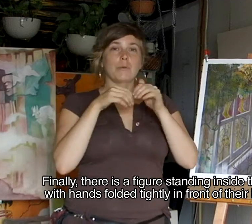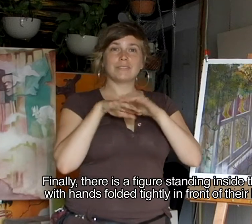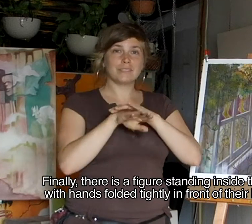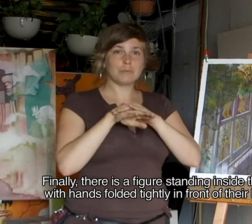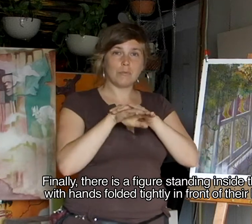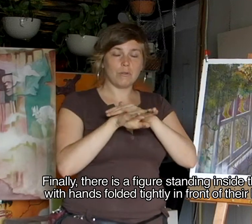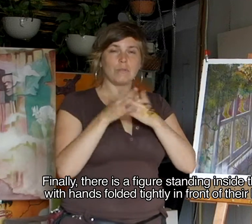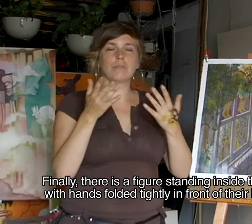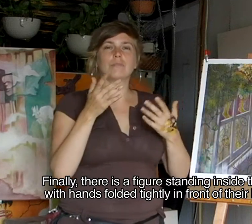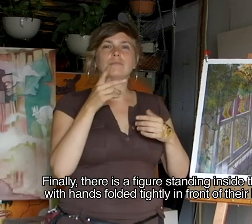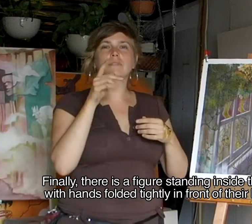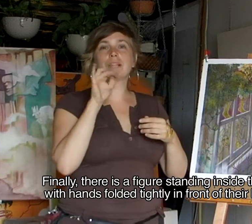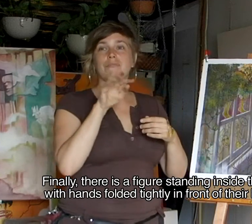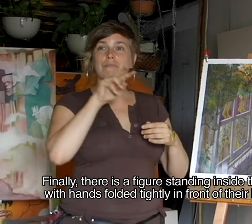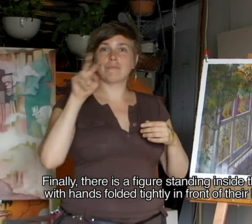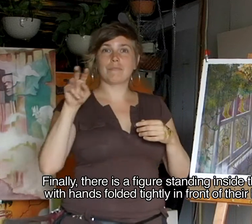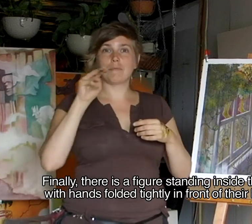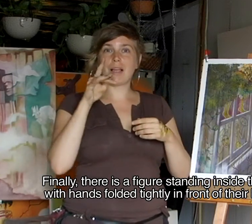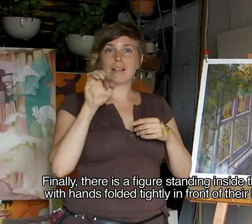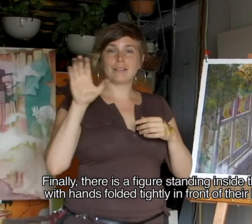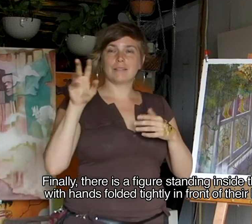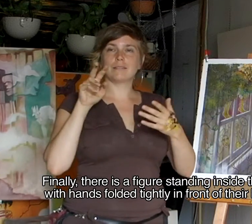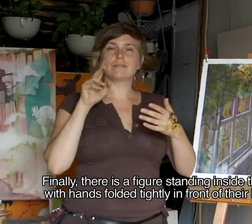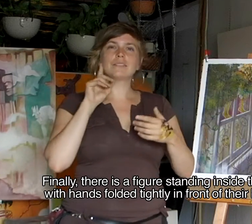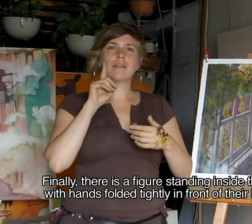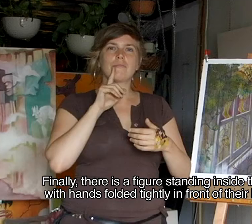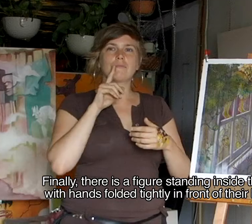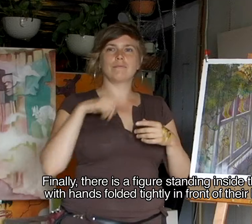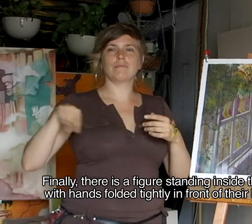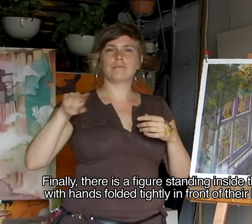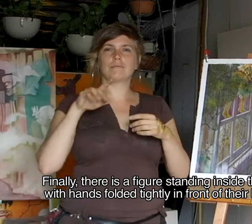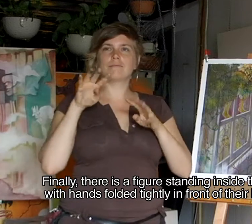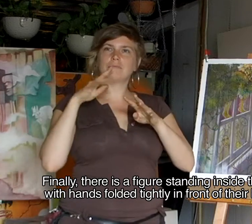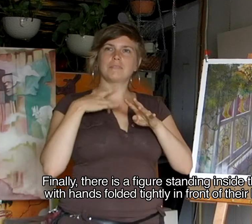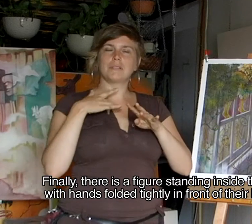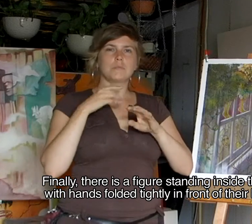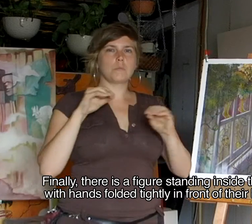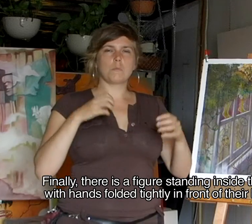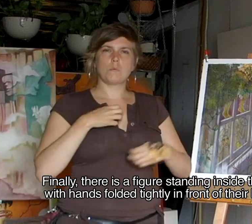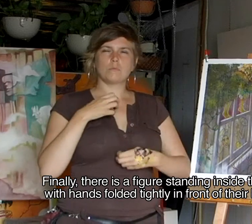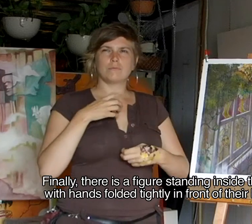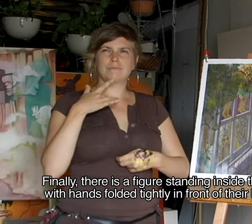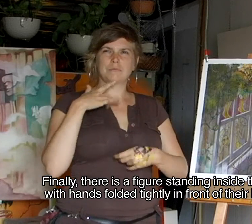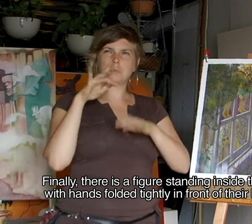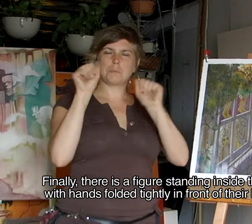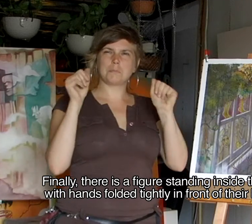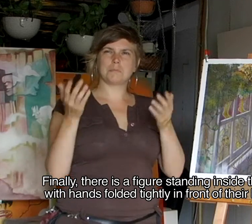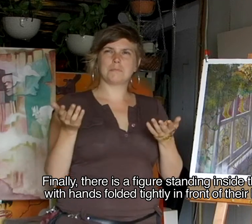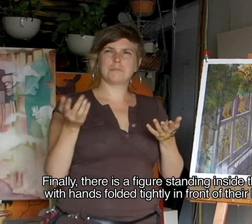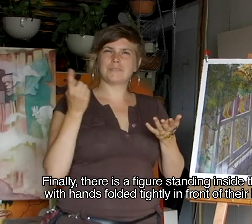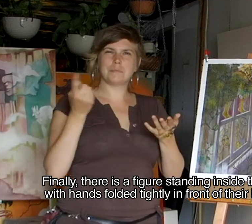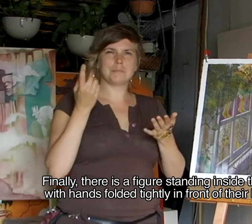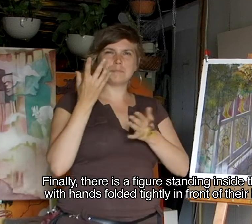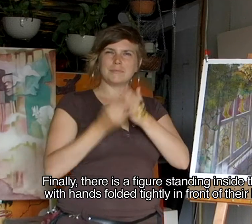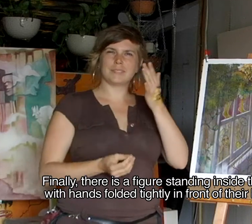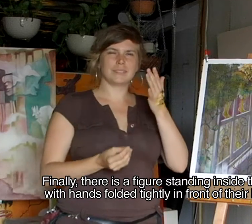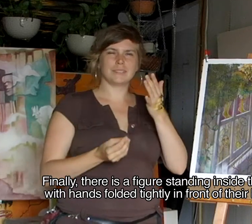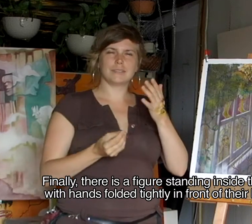fingers representing sign language. Finally, there is a figure standing inside the